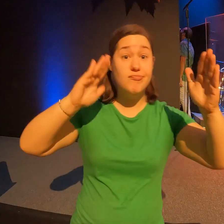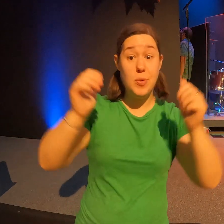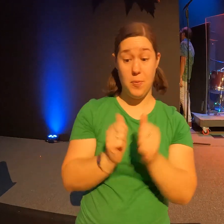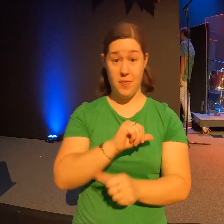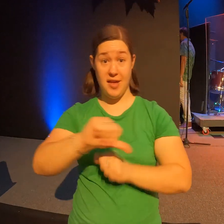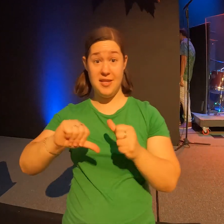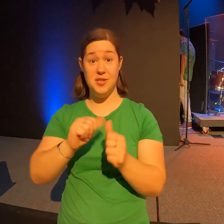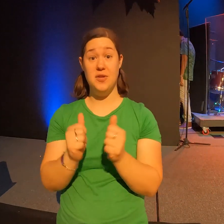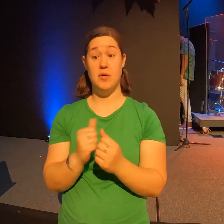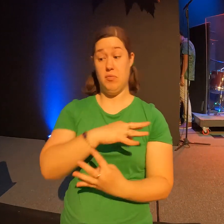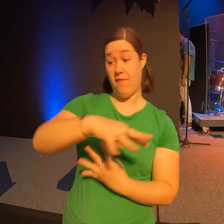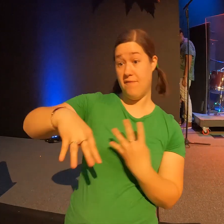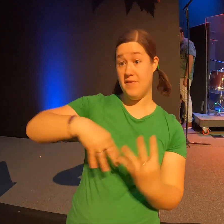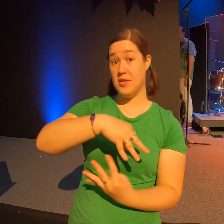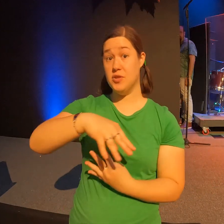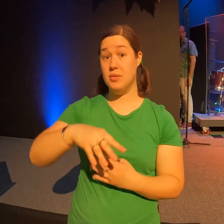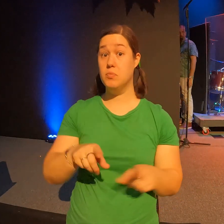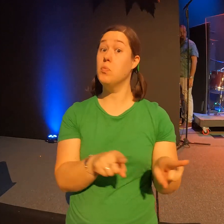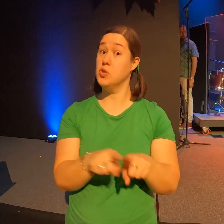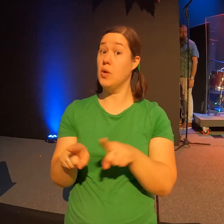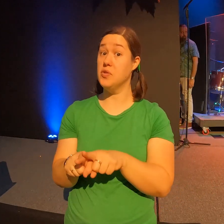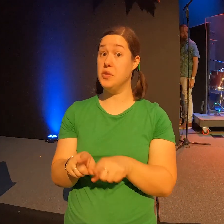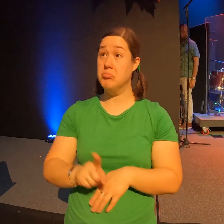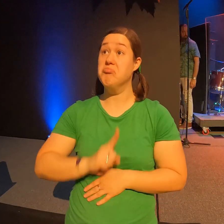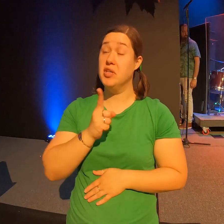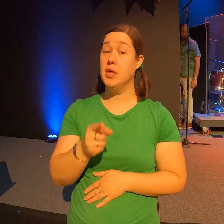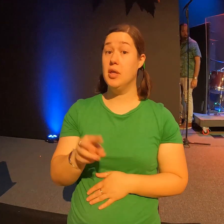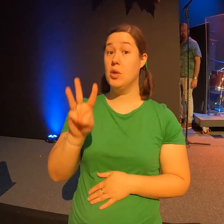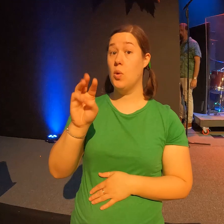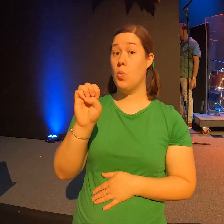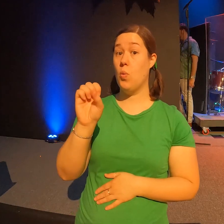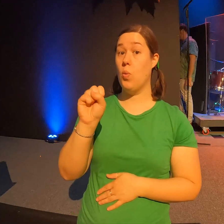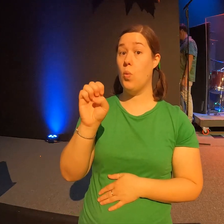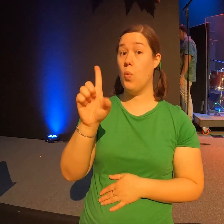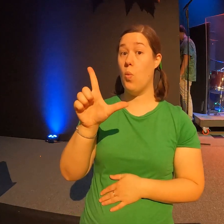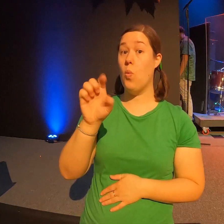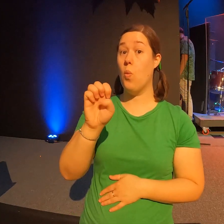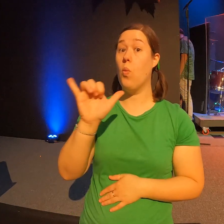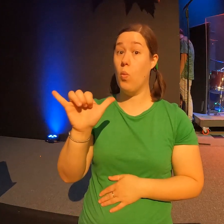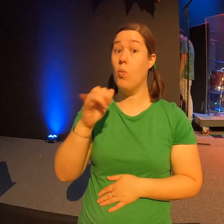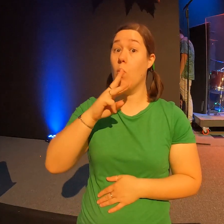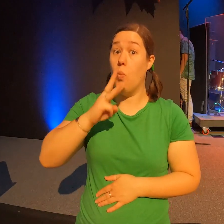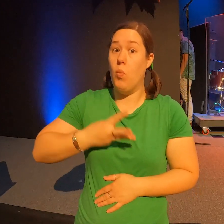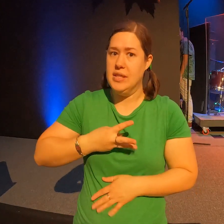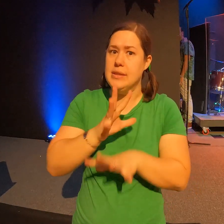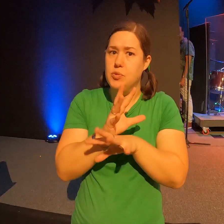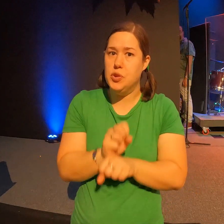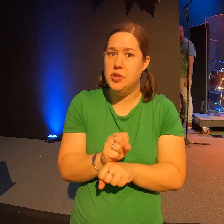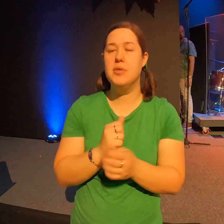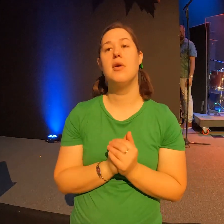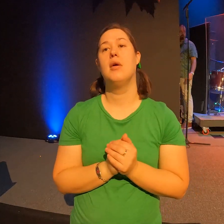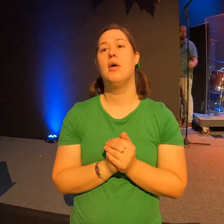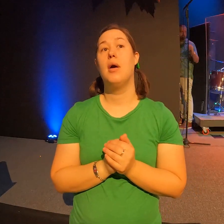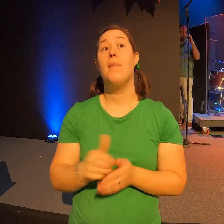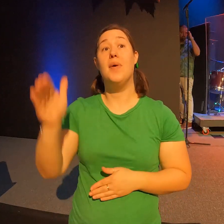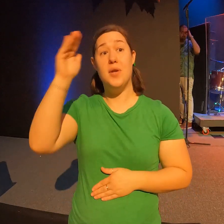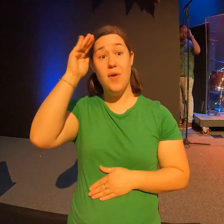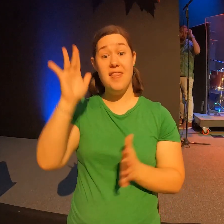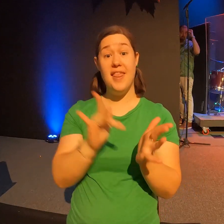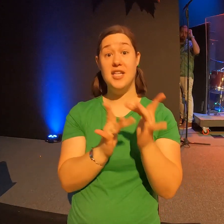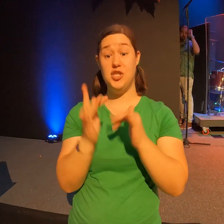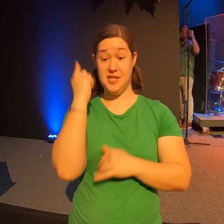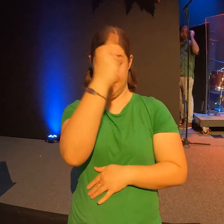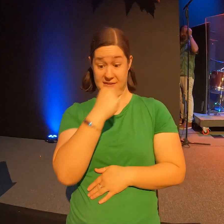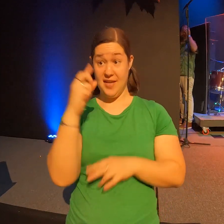fellowship, which is also very Wesleyan, and also just knowing that we're seeing the face of Jesus and that Jesus is looking back at us and all those who we encounter.